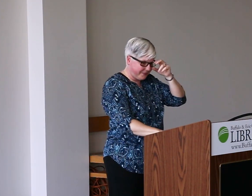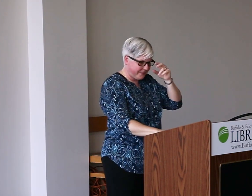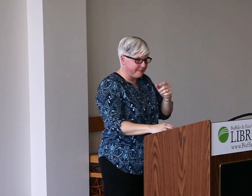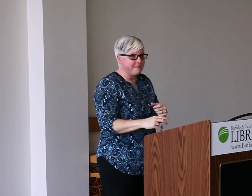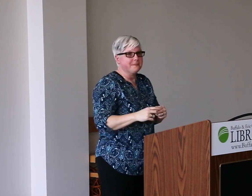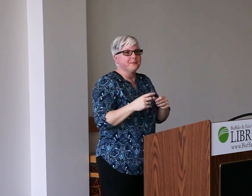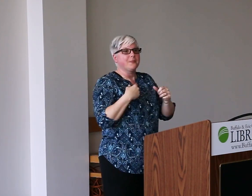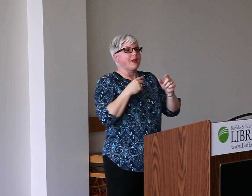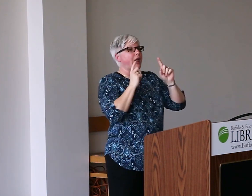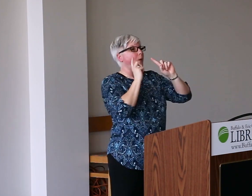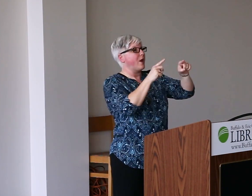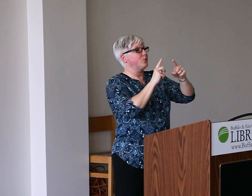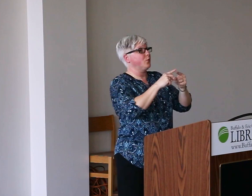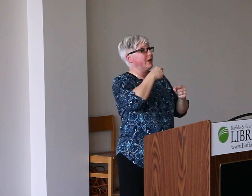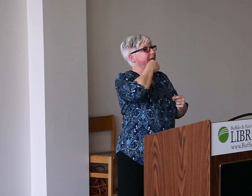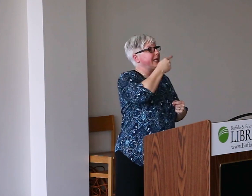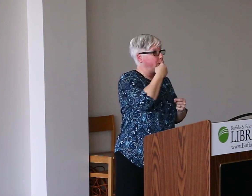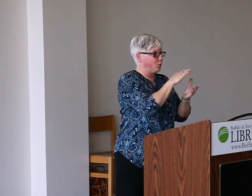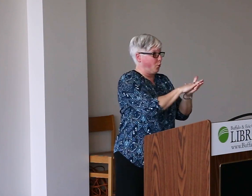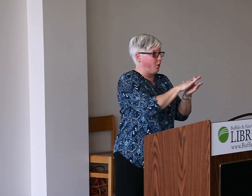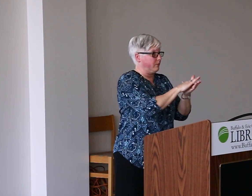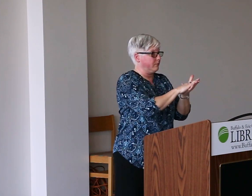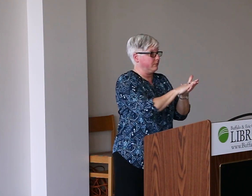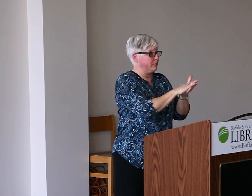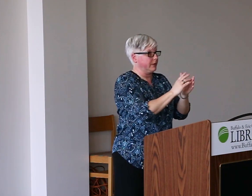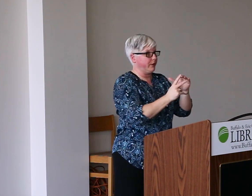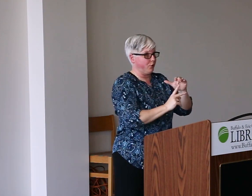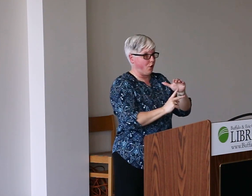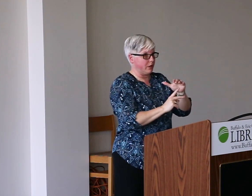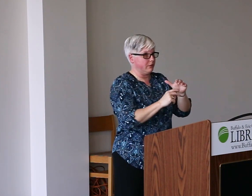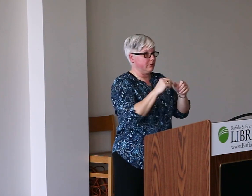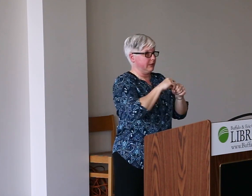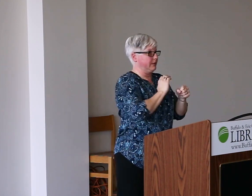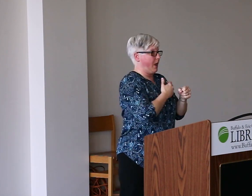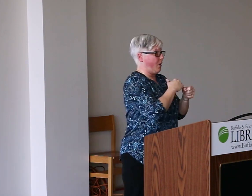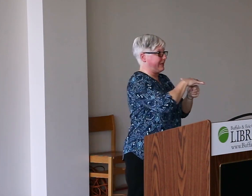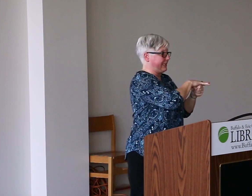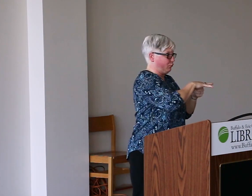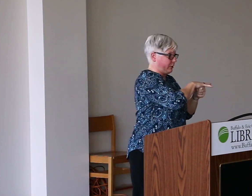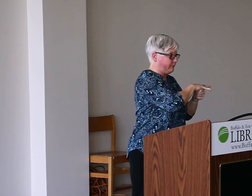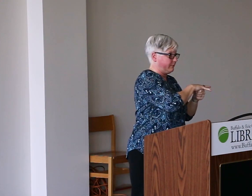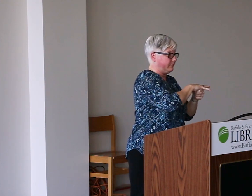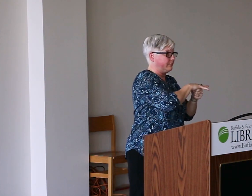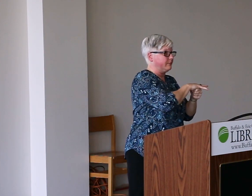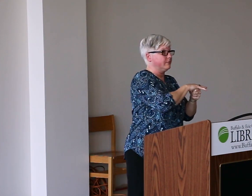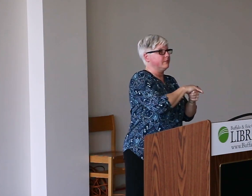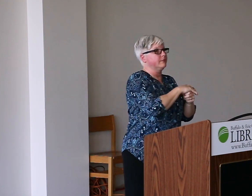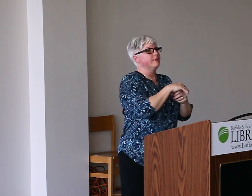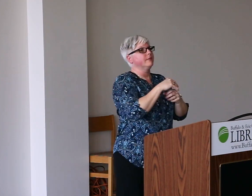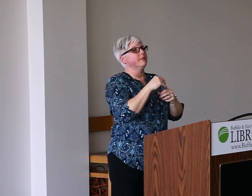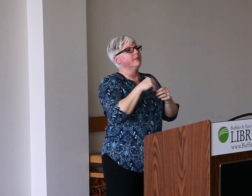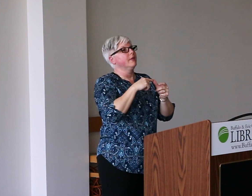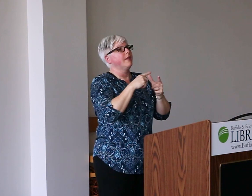I went to a hearing school. in our district for